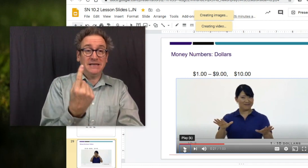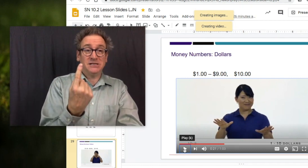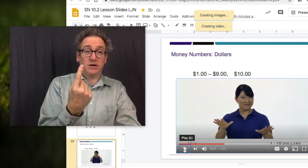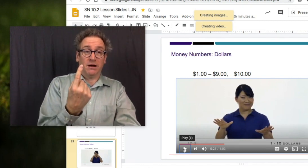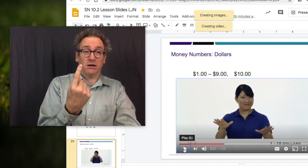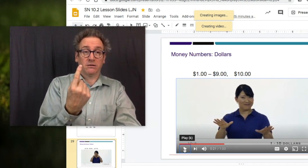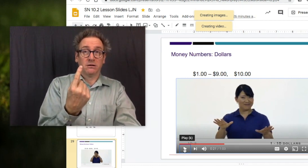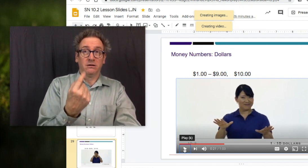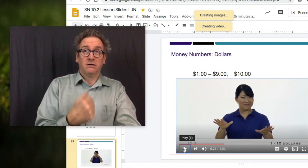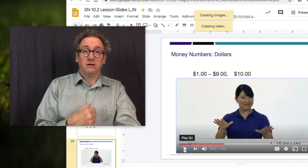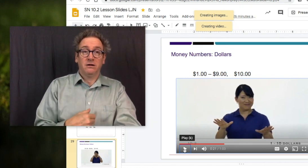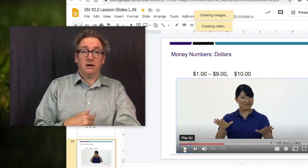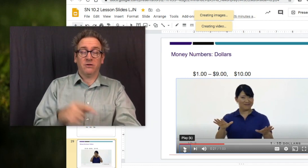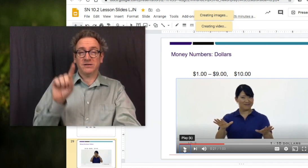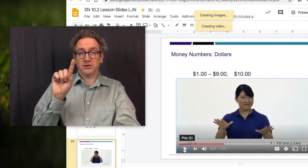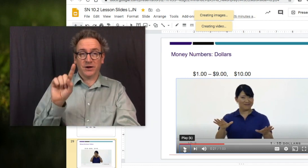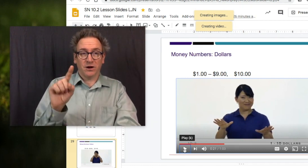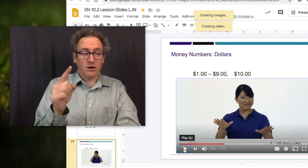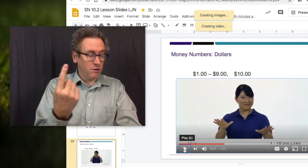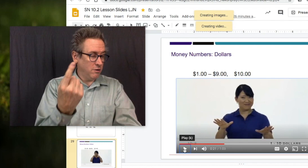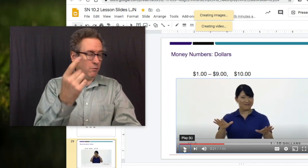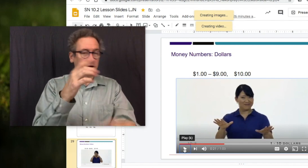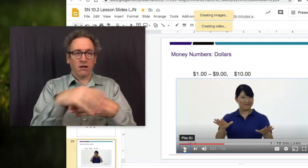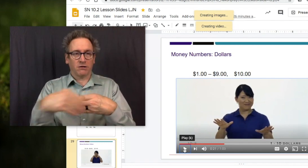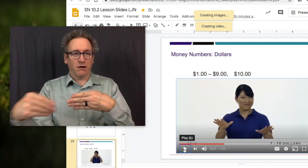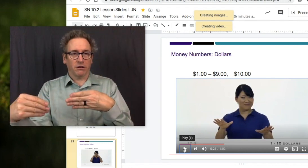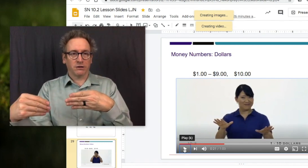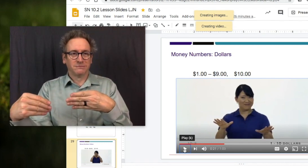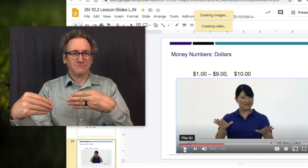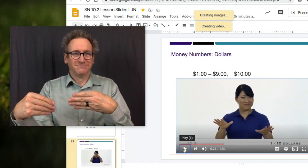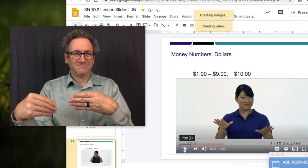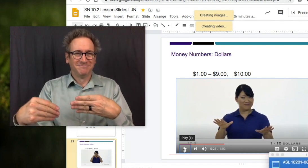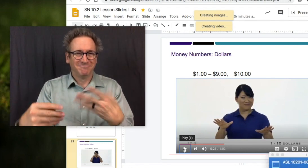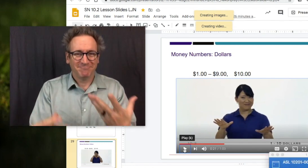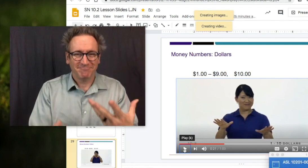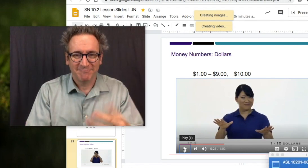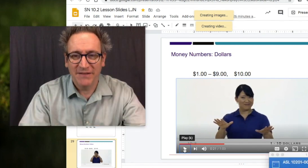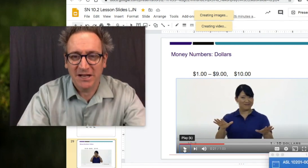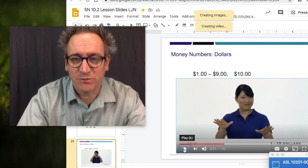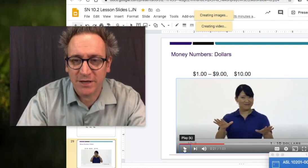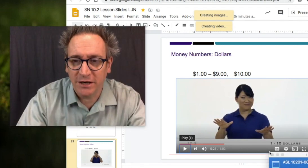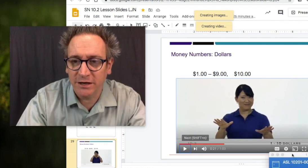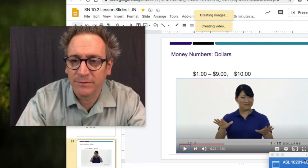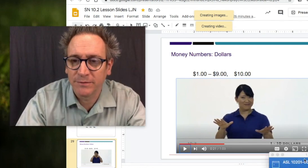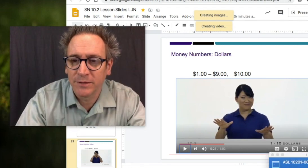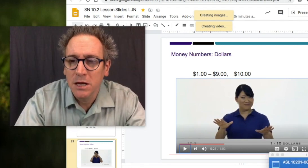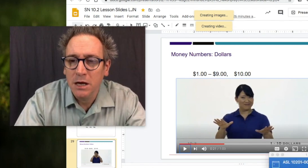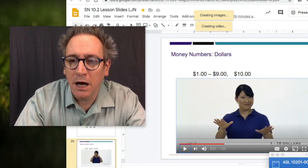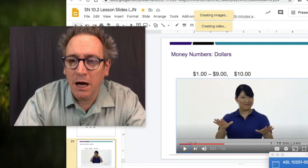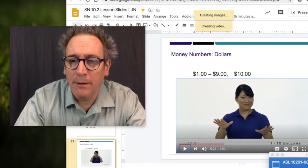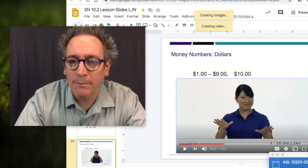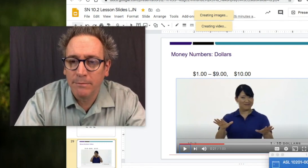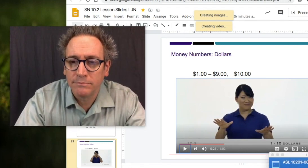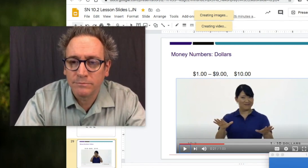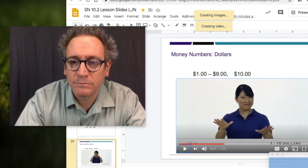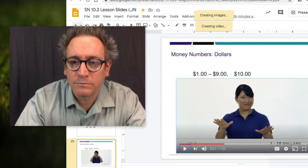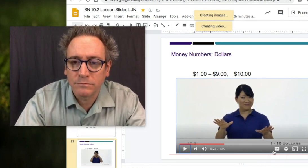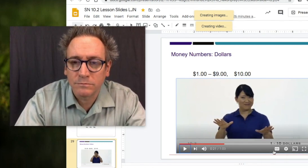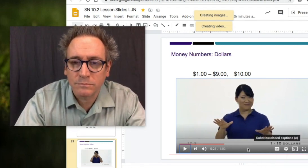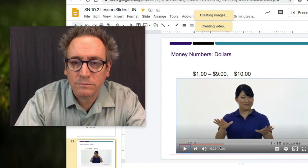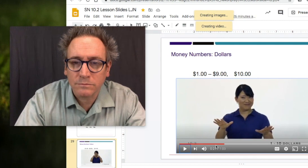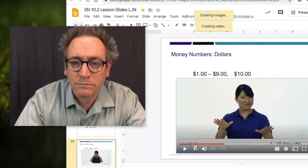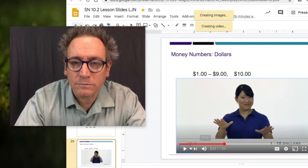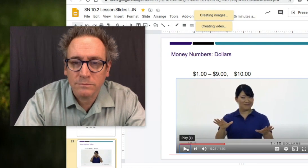this means $1. Otherwise, you're going $1, and that's redundant.